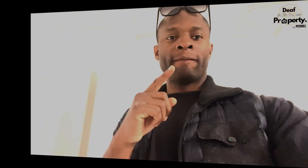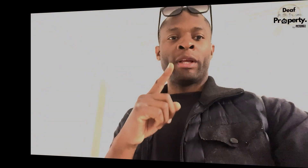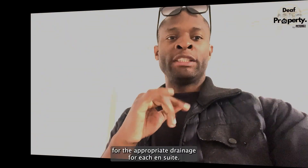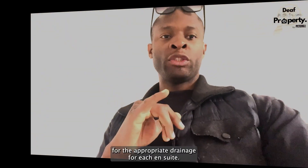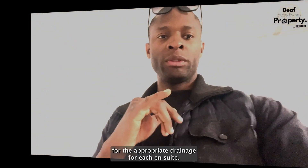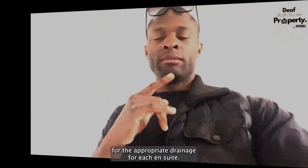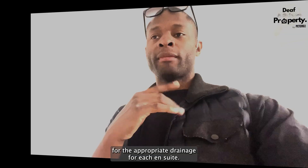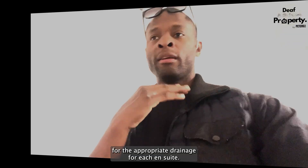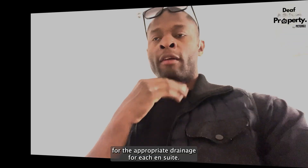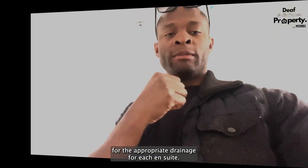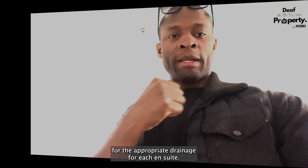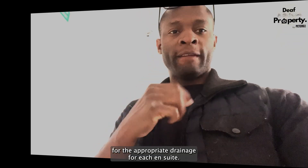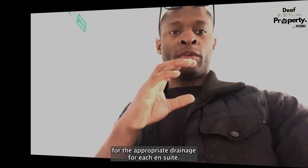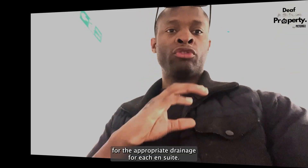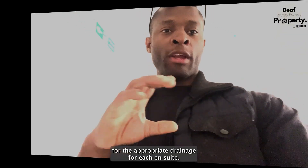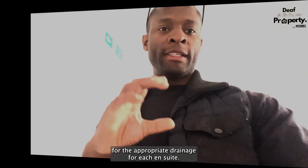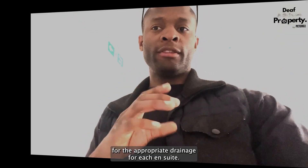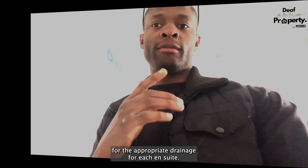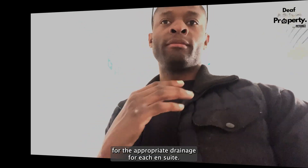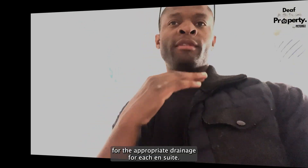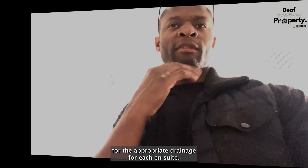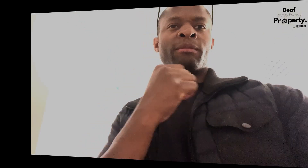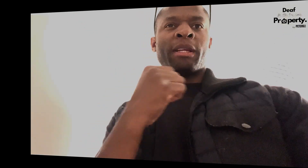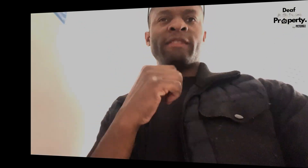space for the appropriate drainage for each ensuite.